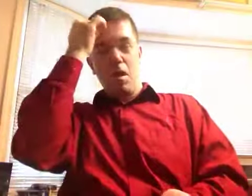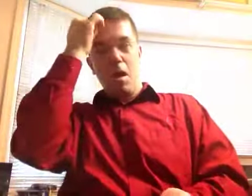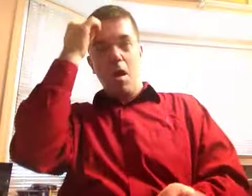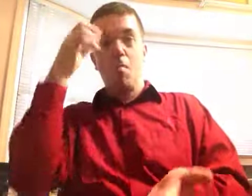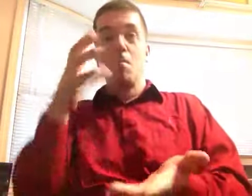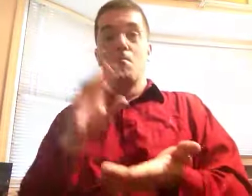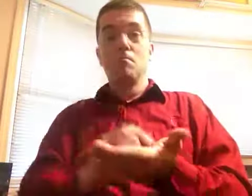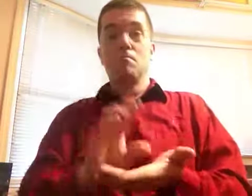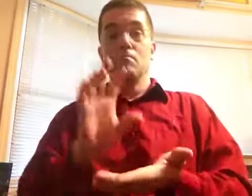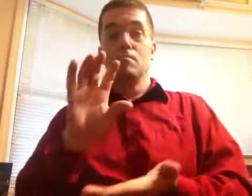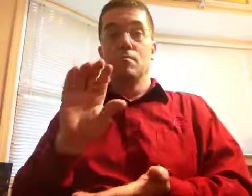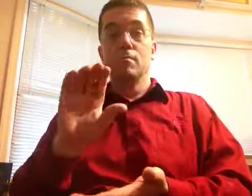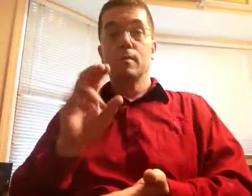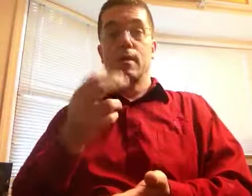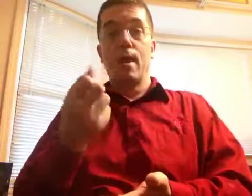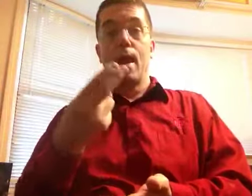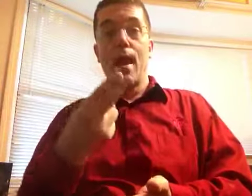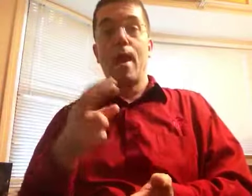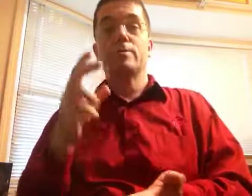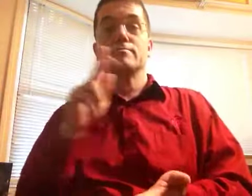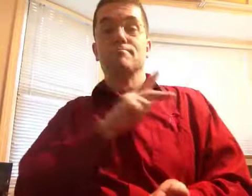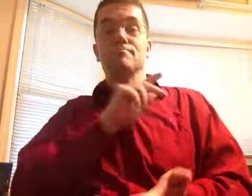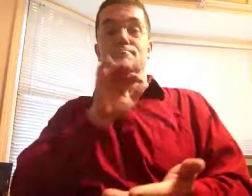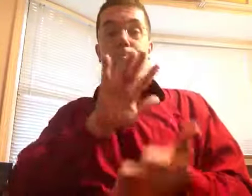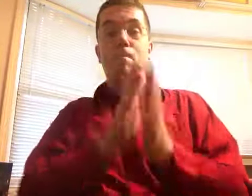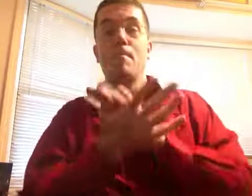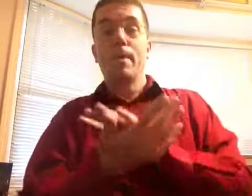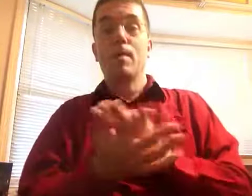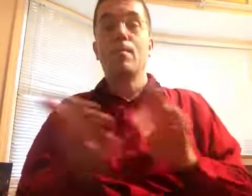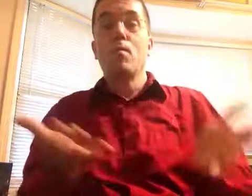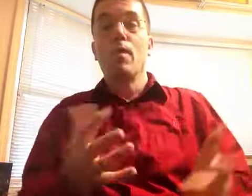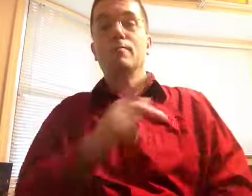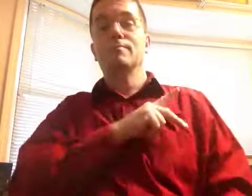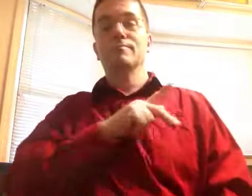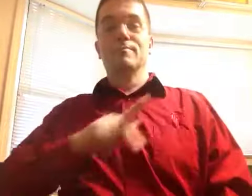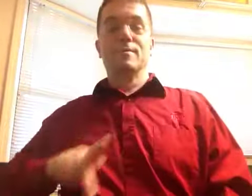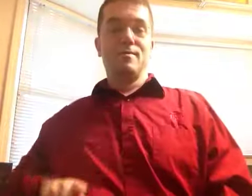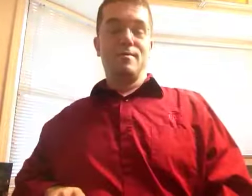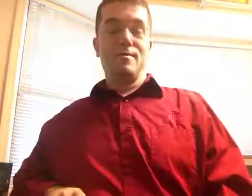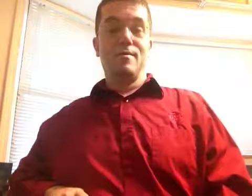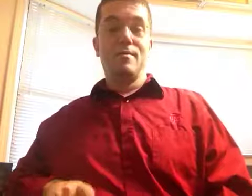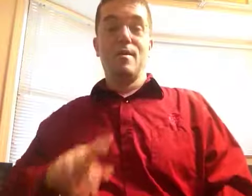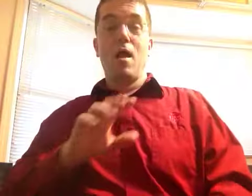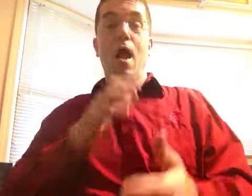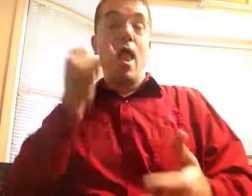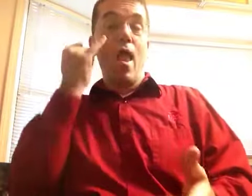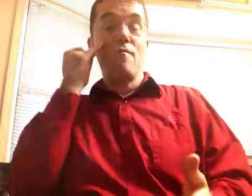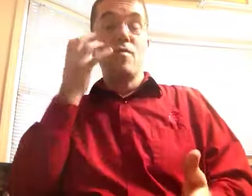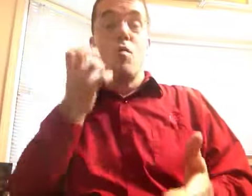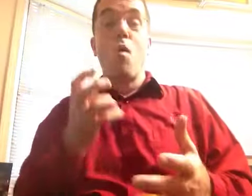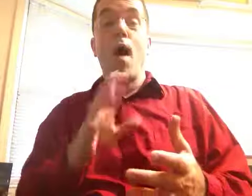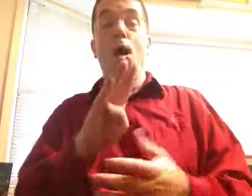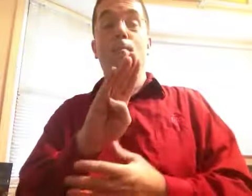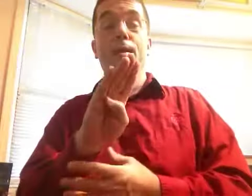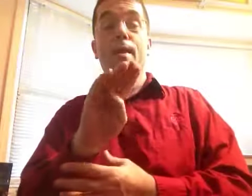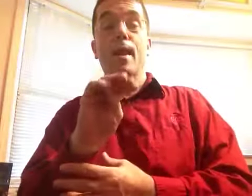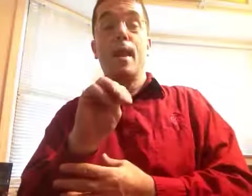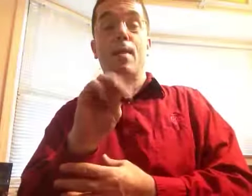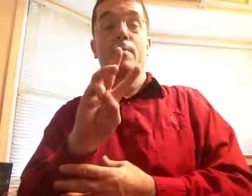mortgage has taken the place of the BMW as the status symbol of choice. Hi, I'm Dave